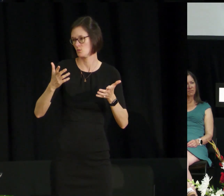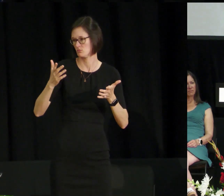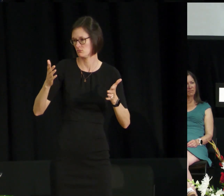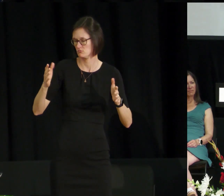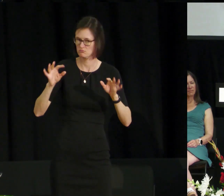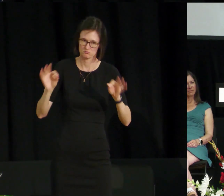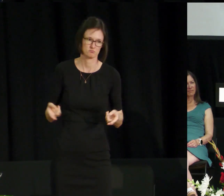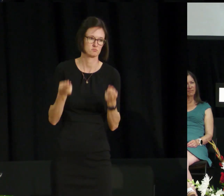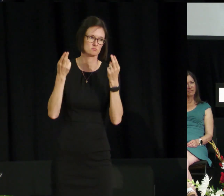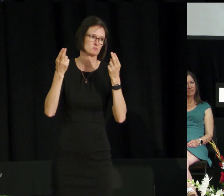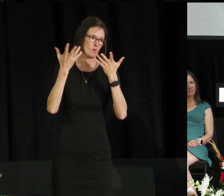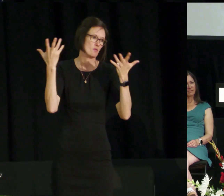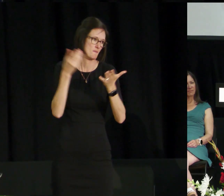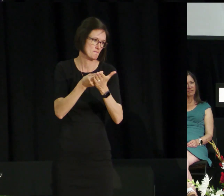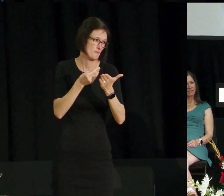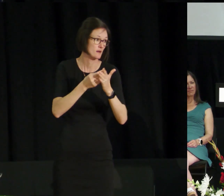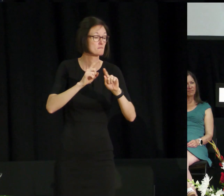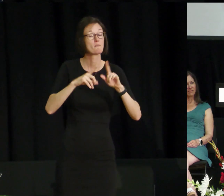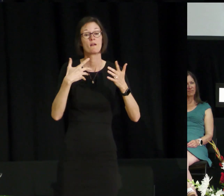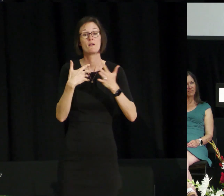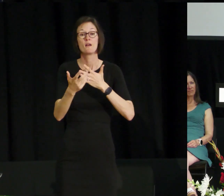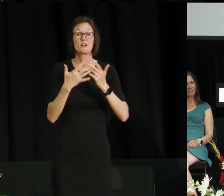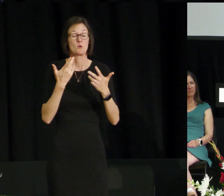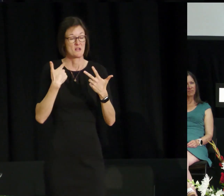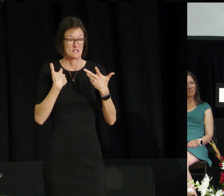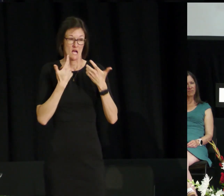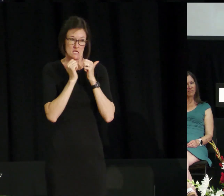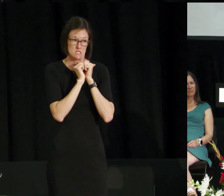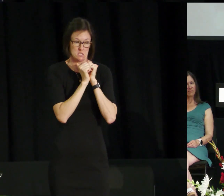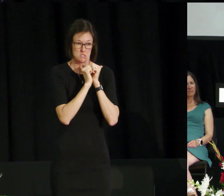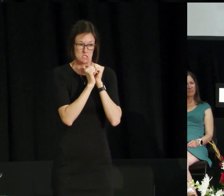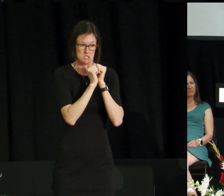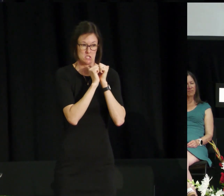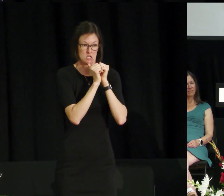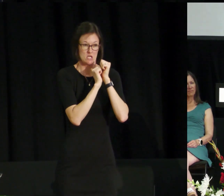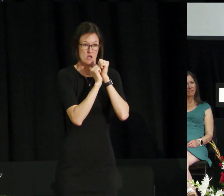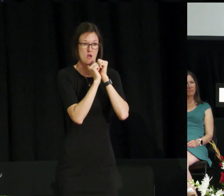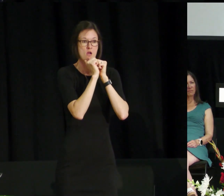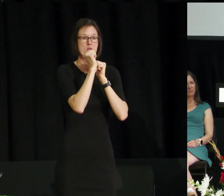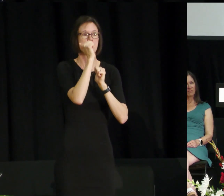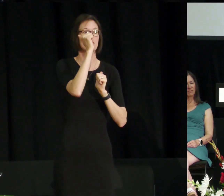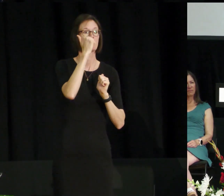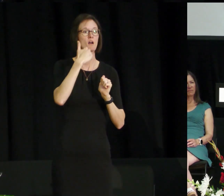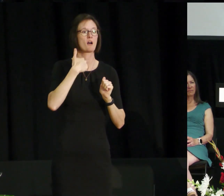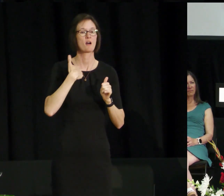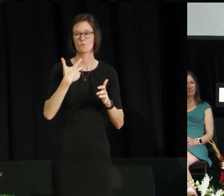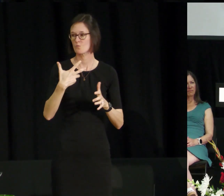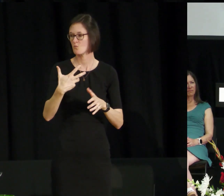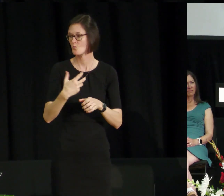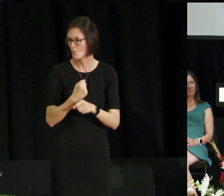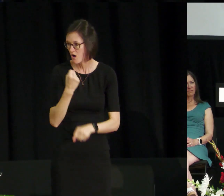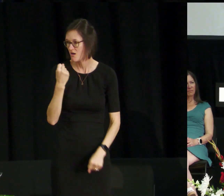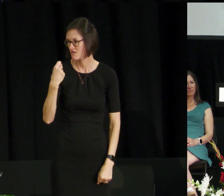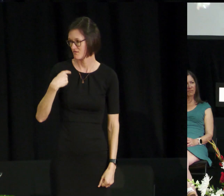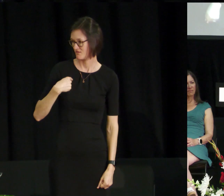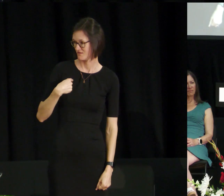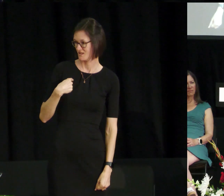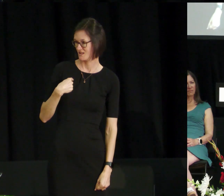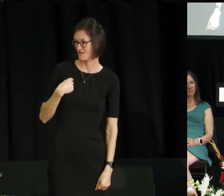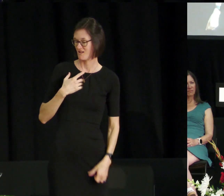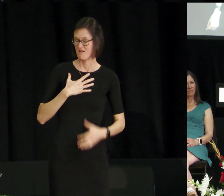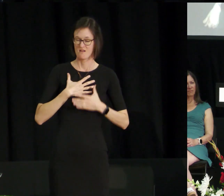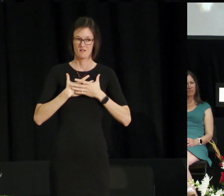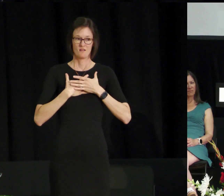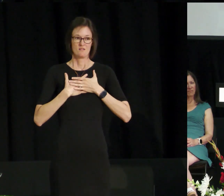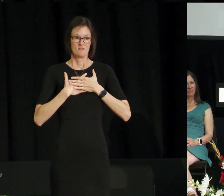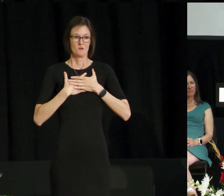cannot Explain to anyone But it was such a feeling Of success I did it